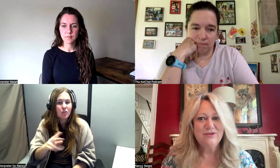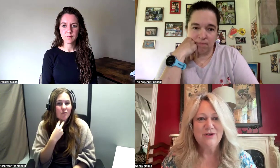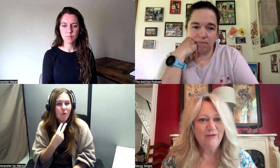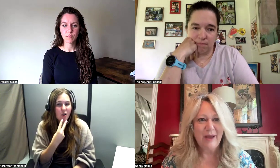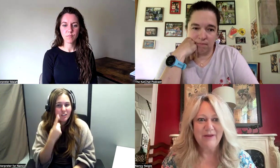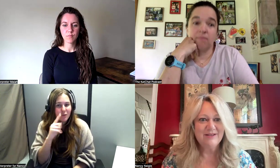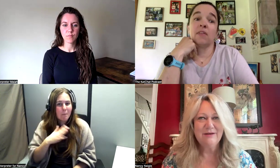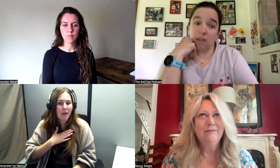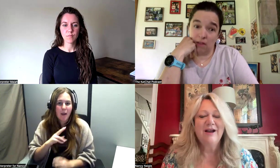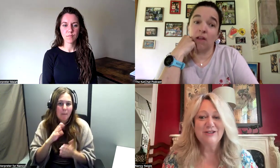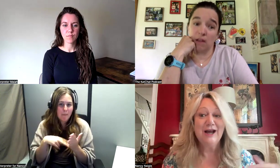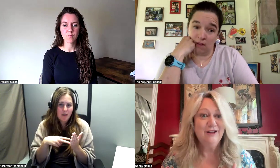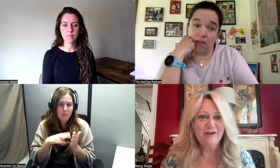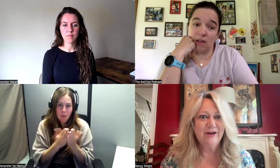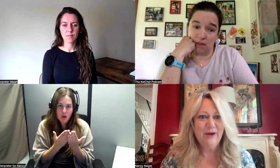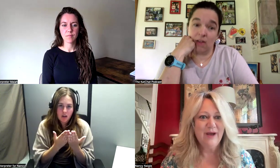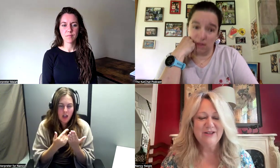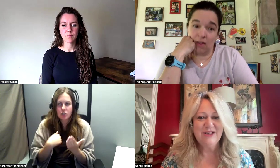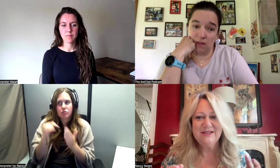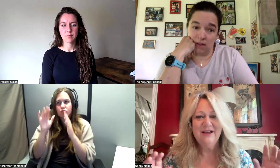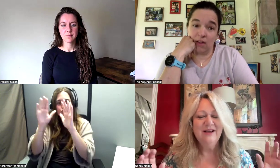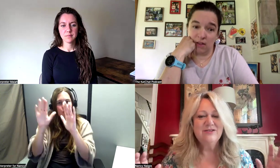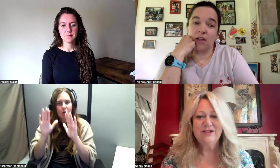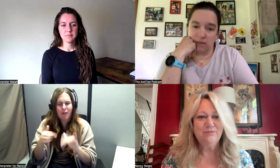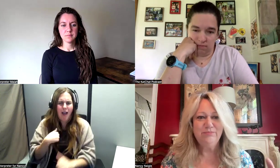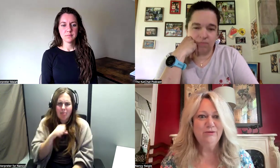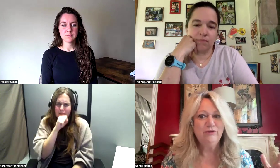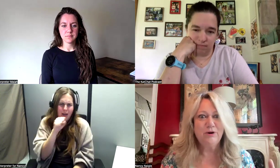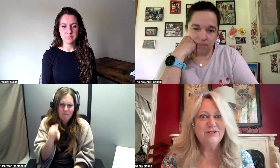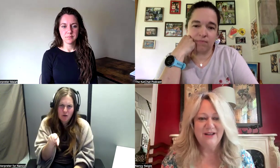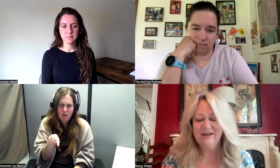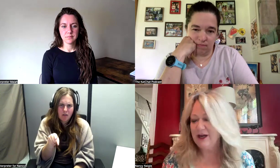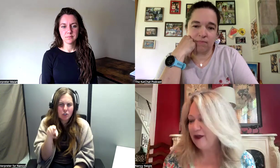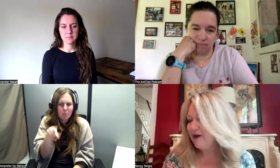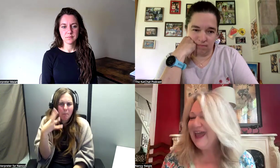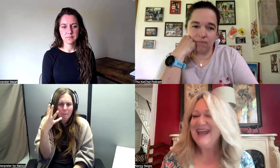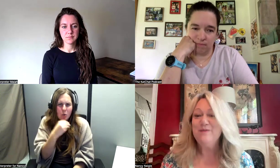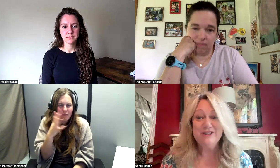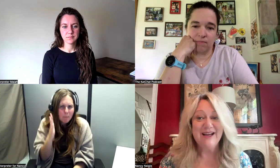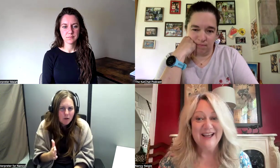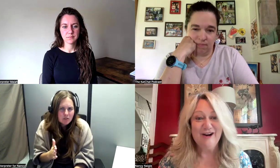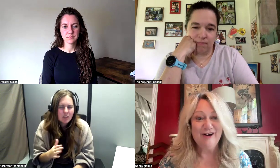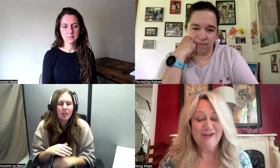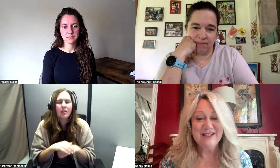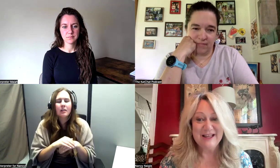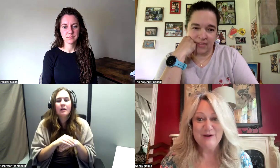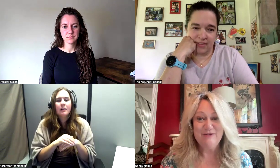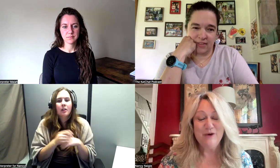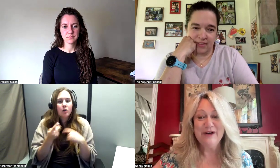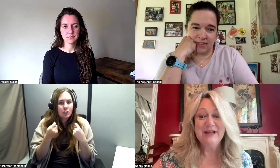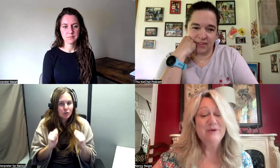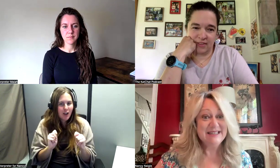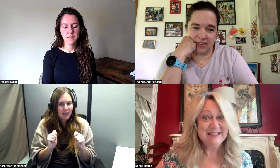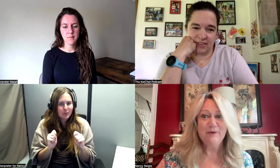was so fabulous. Oh my gosh. And I love her anyway. She is such a beautiful person. And we tried to get her for To Light the